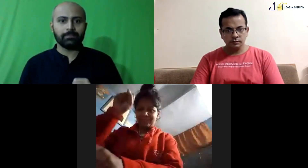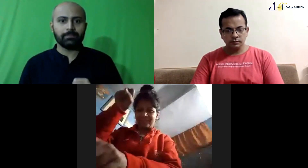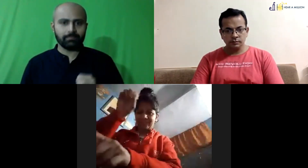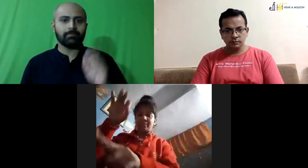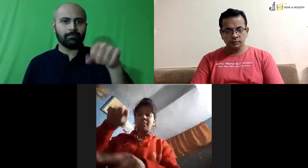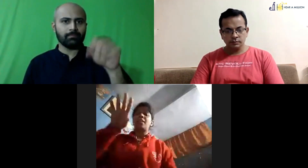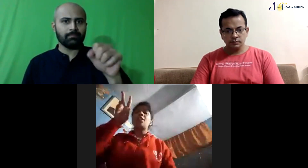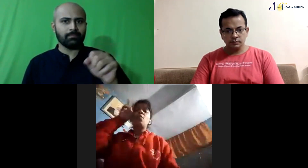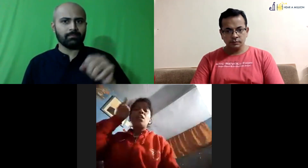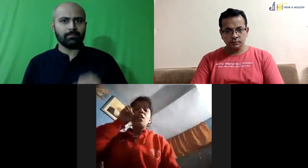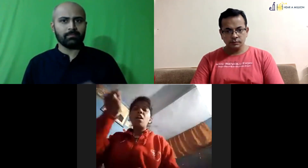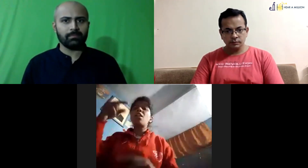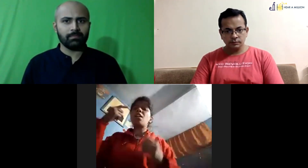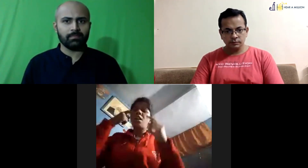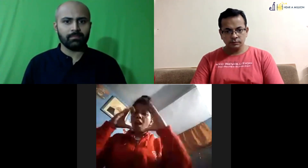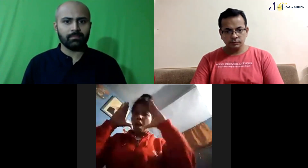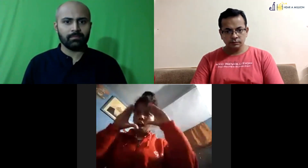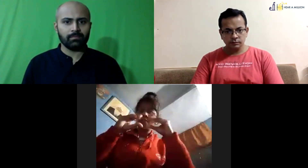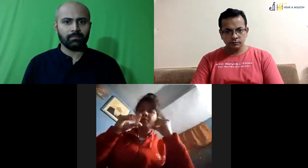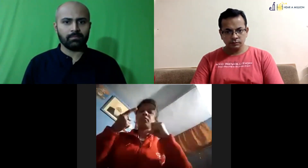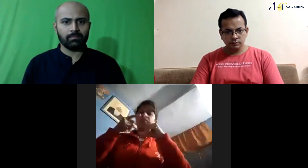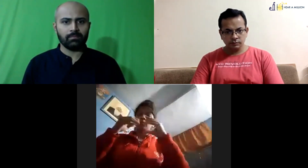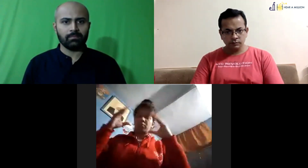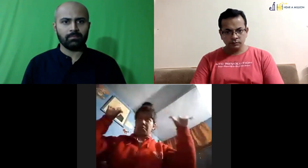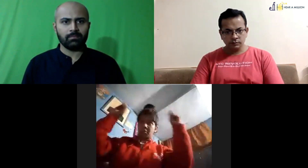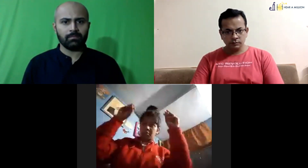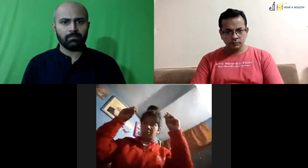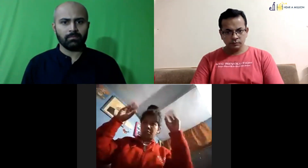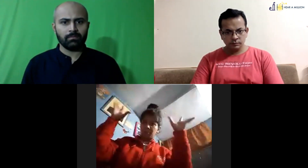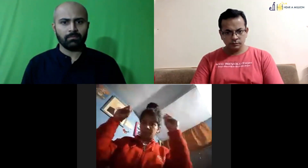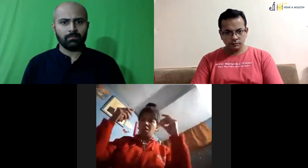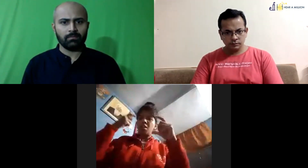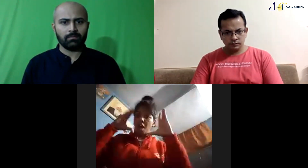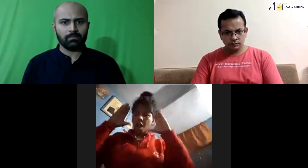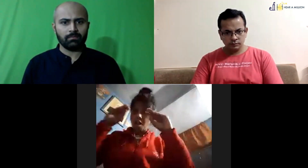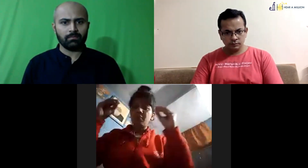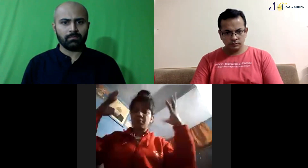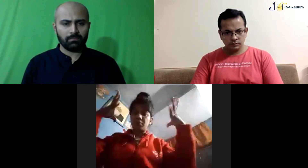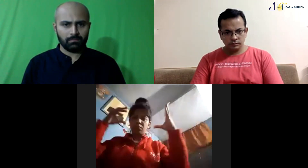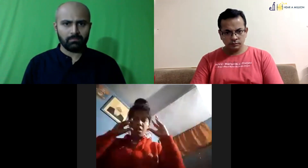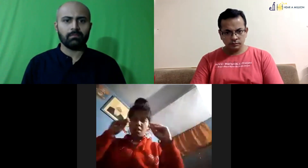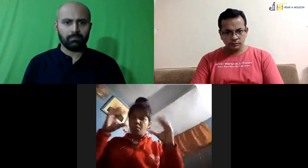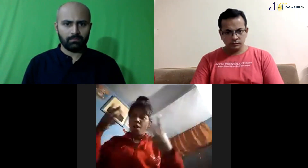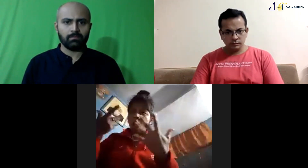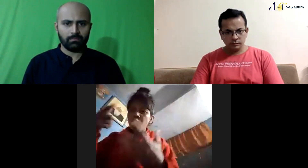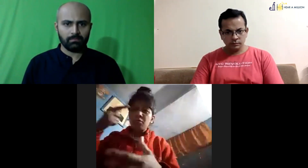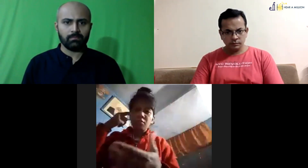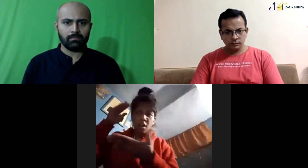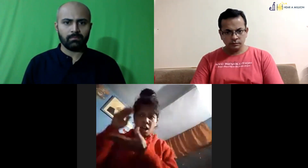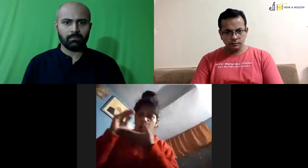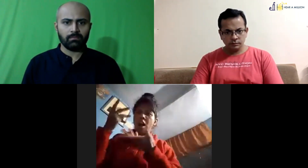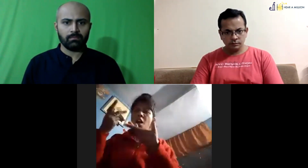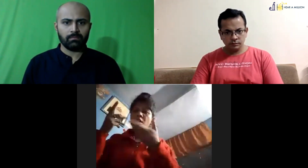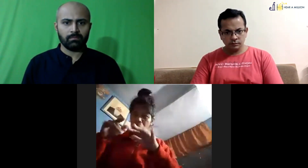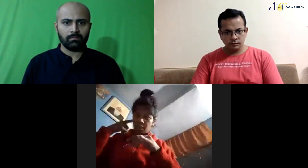I have a question. So the Usher syndrome, they have the low vision. That I'm not getting the